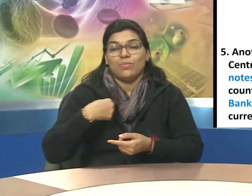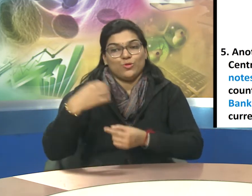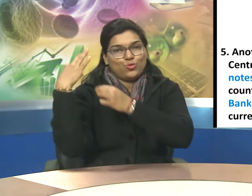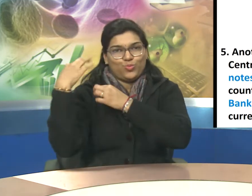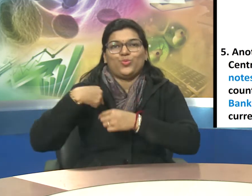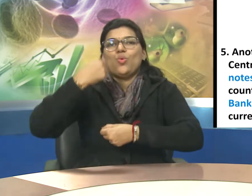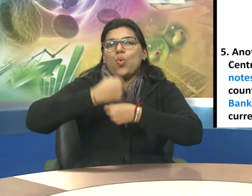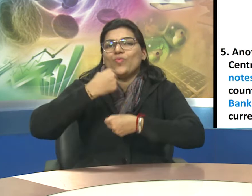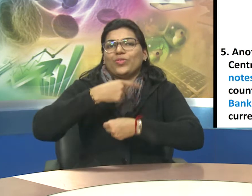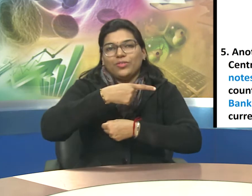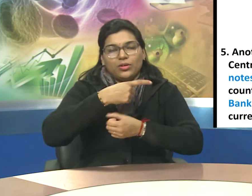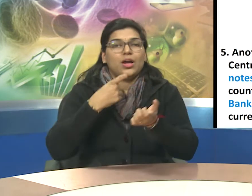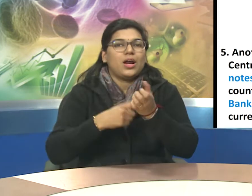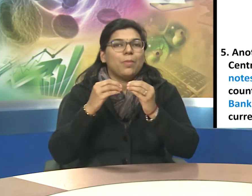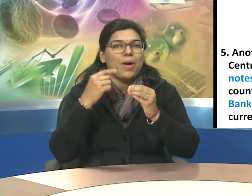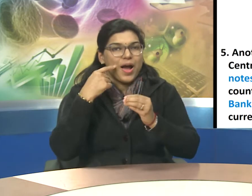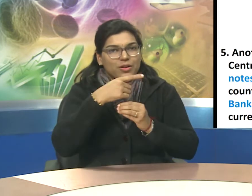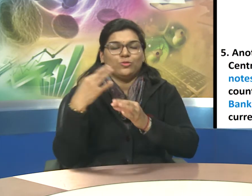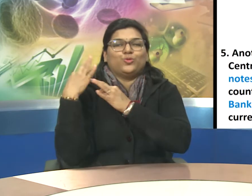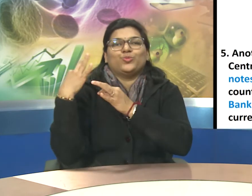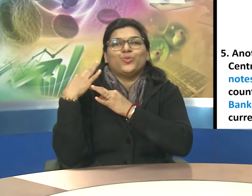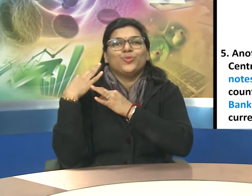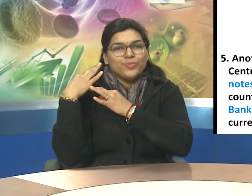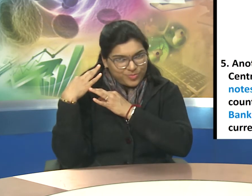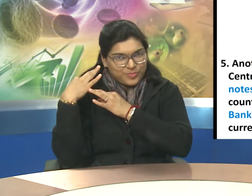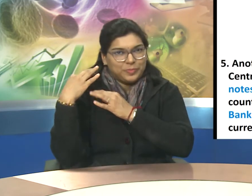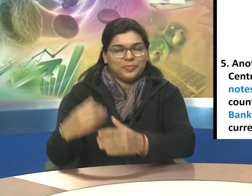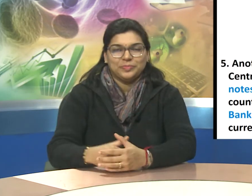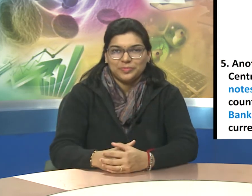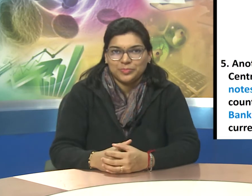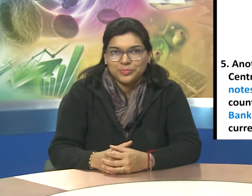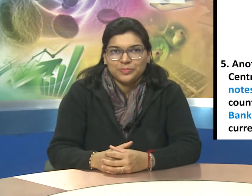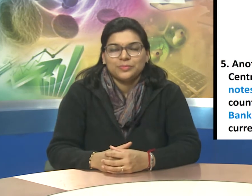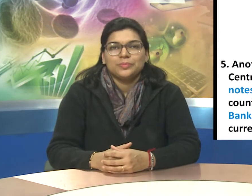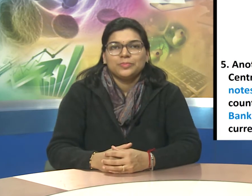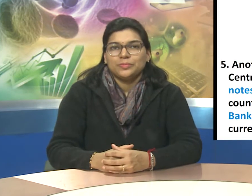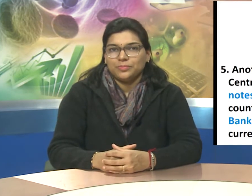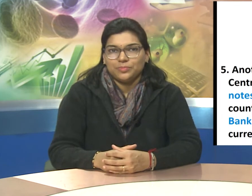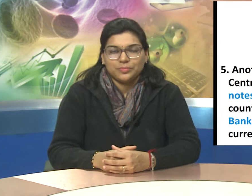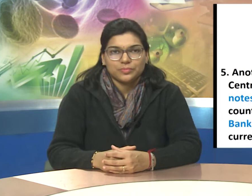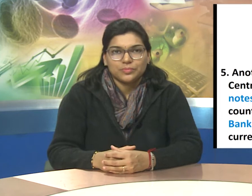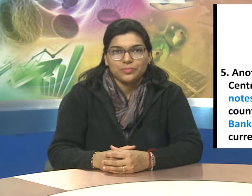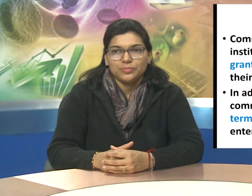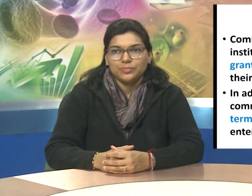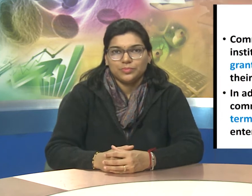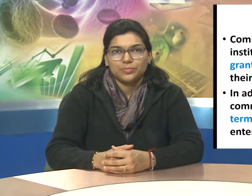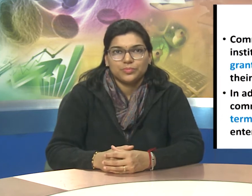and regulating their circulation in the country by different methods.